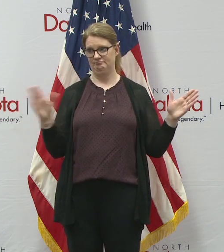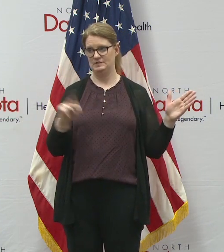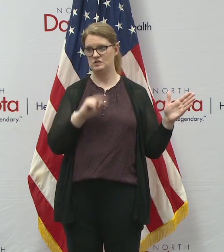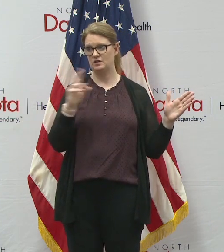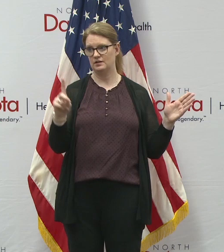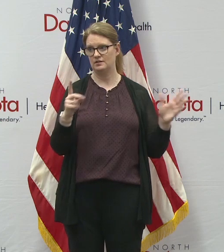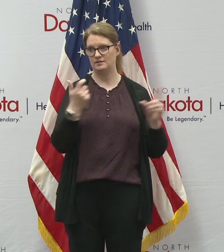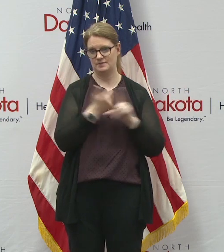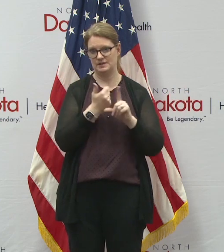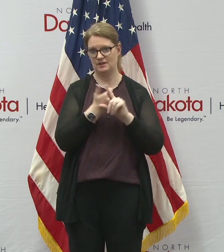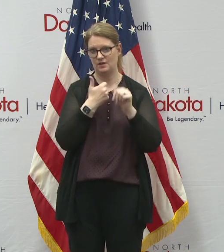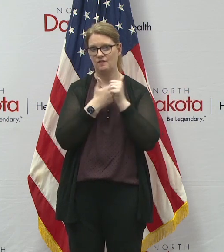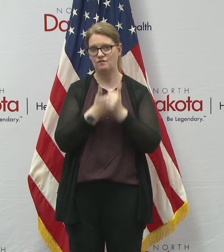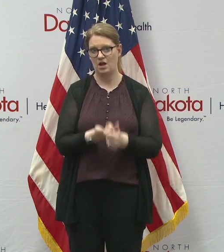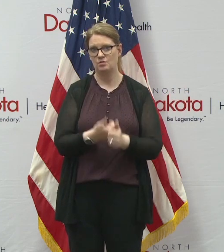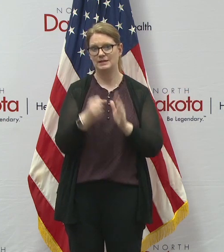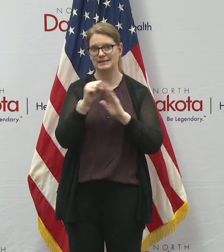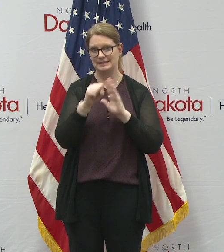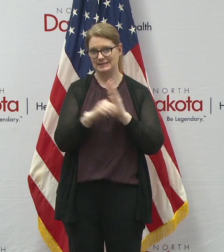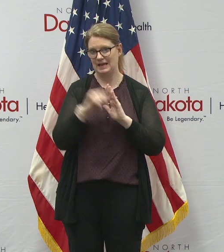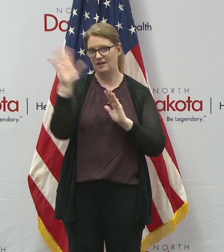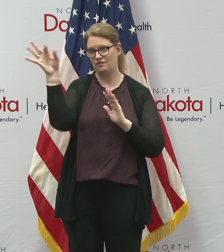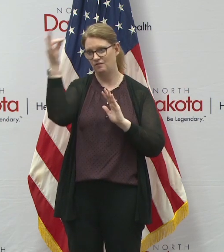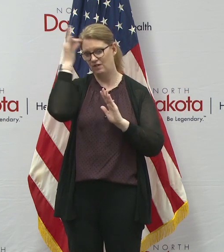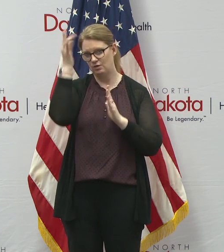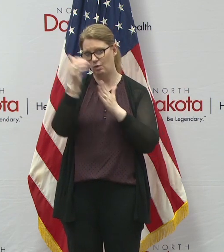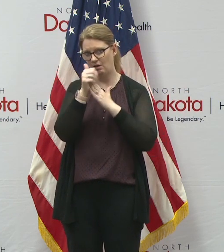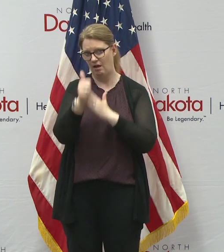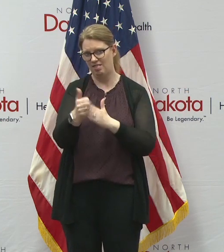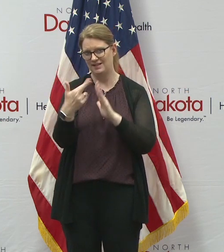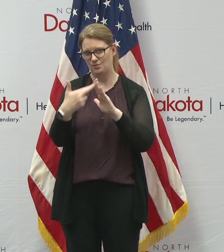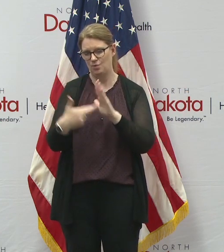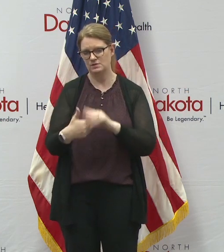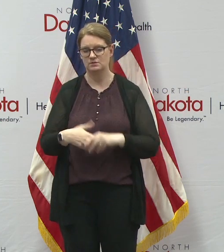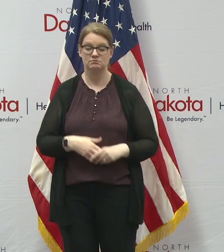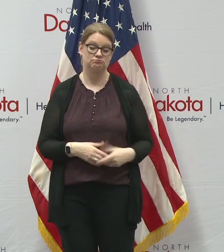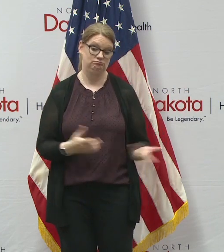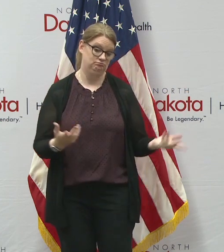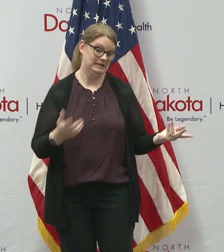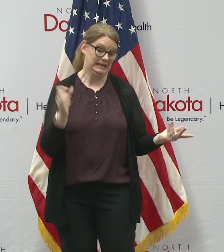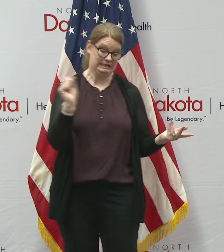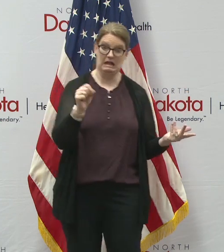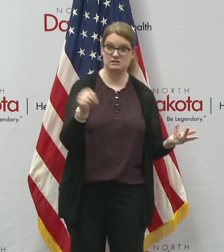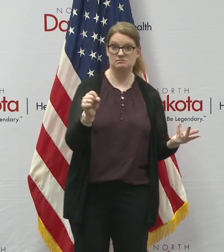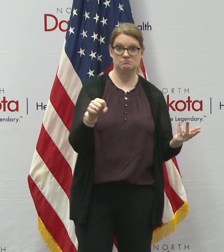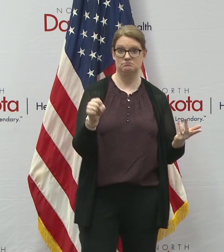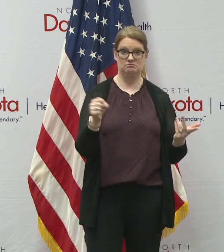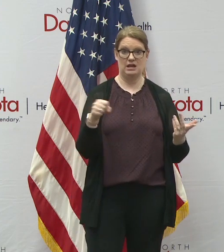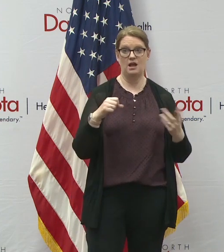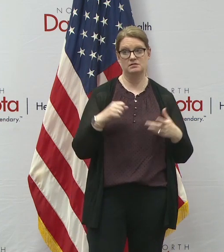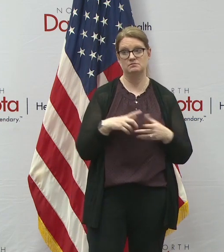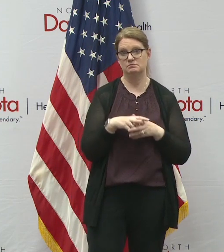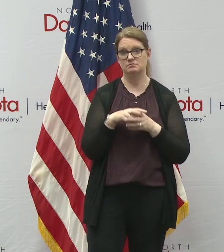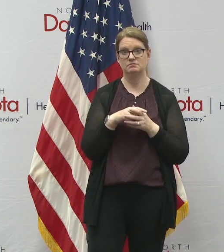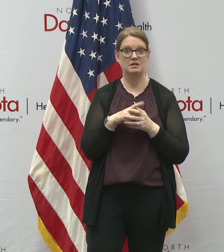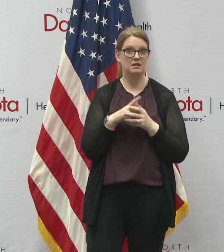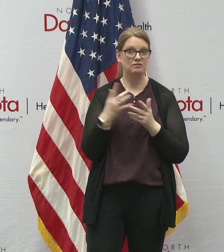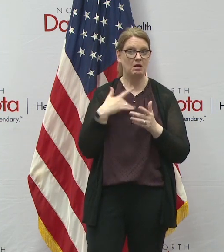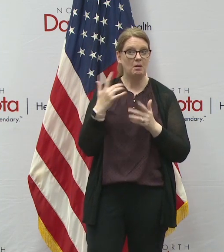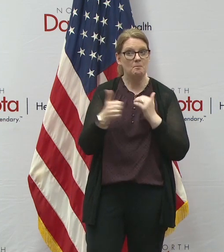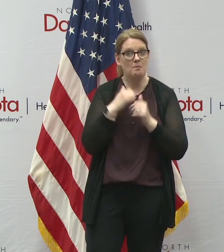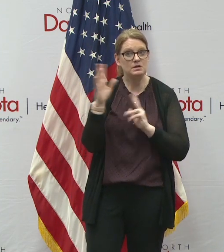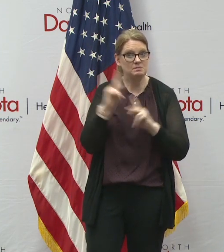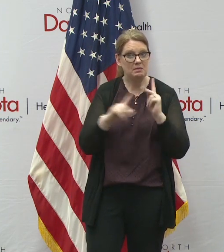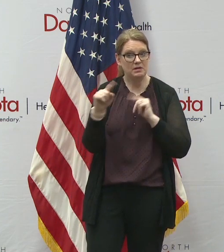federal guidelines? The answer is yes. I feel that for the vast majority of North Dakotans